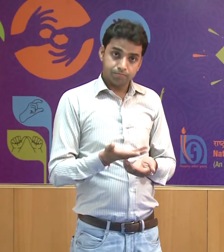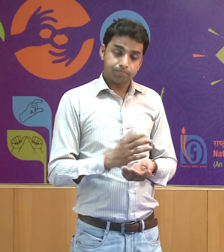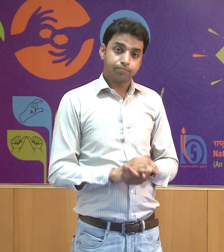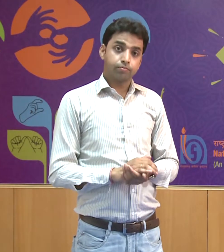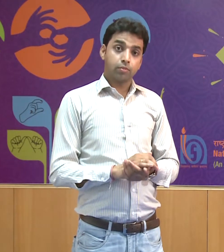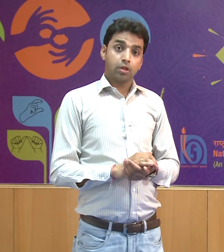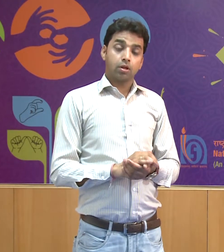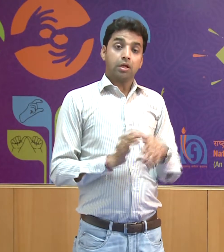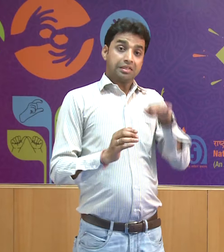Ziauddin Barani,